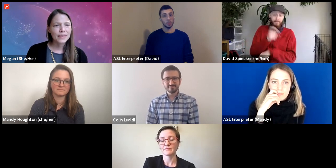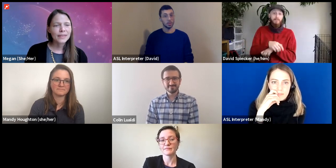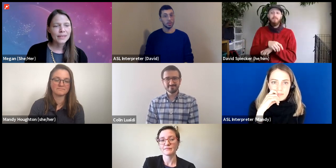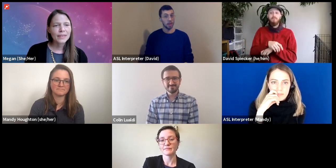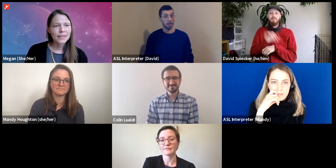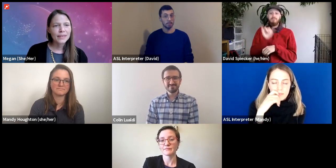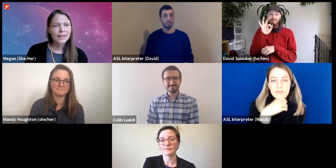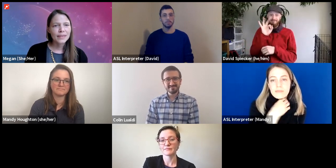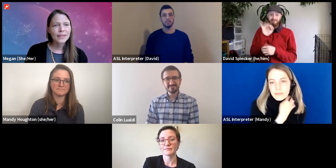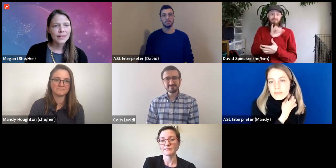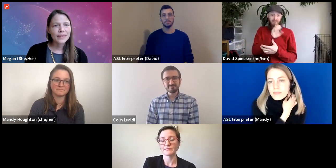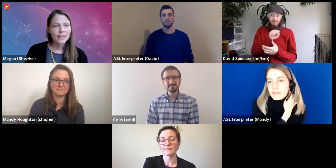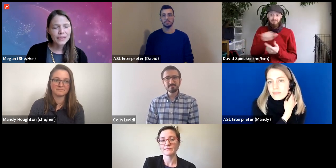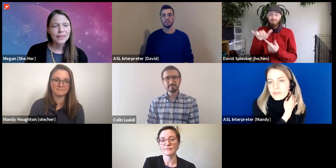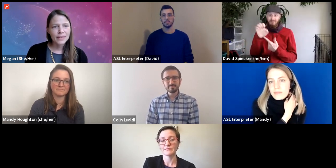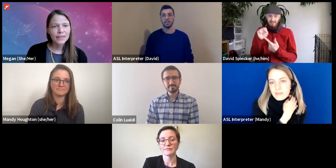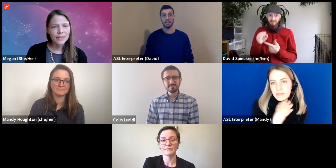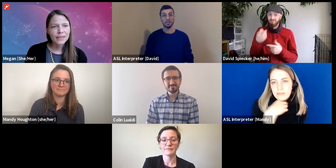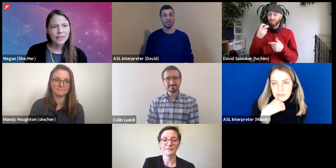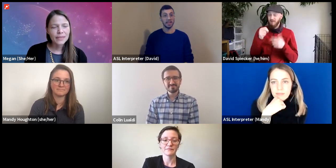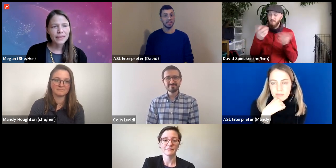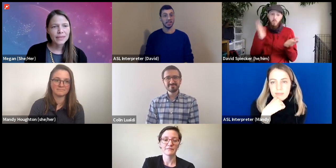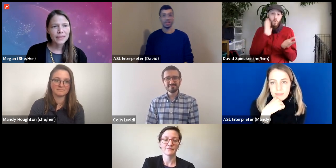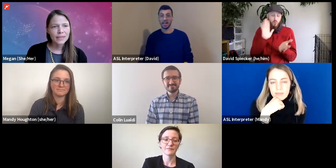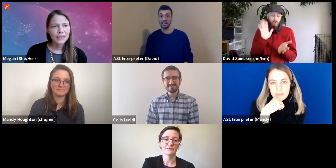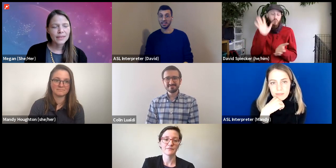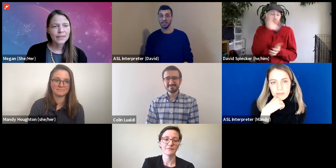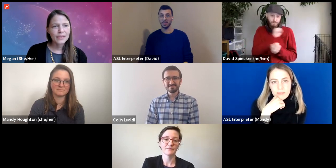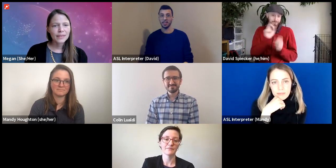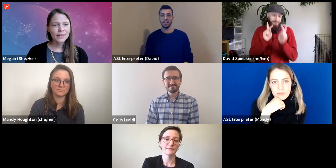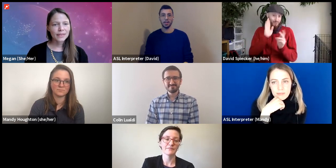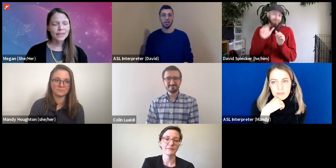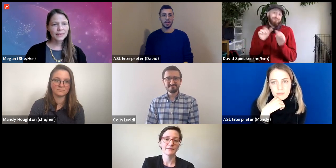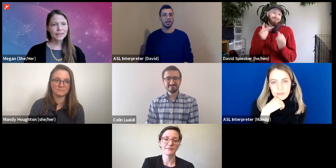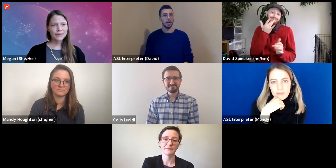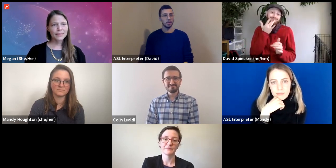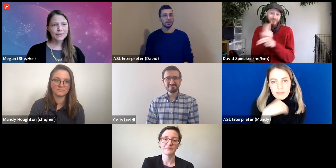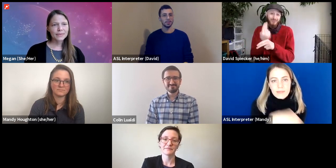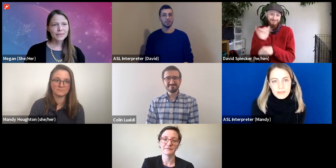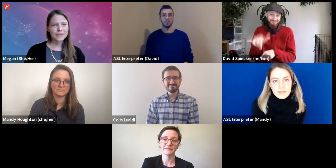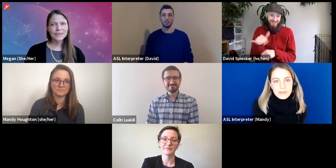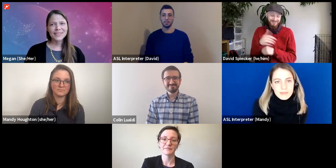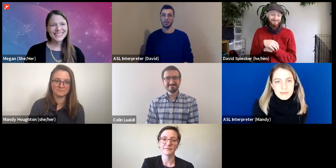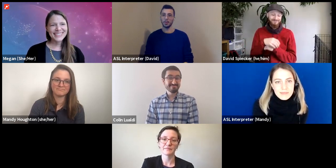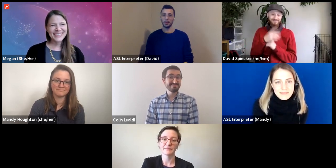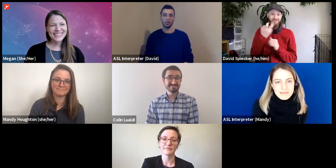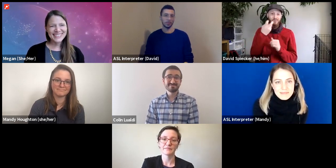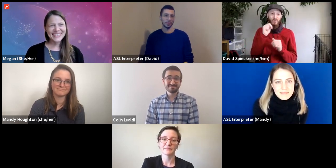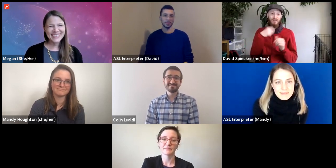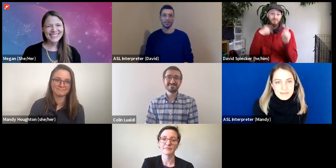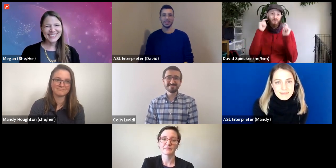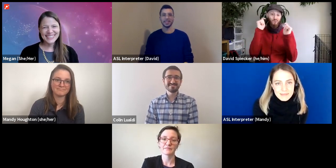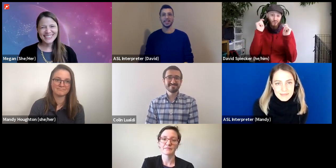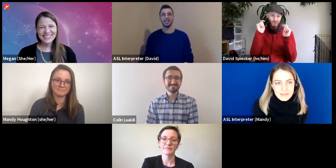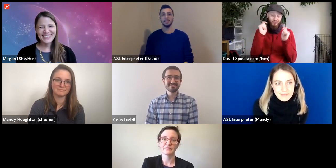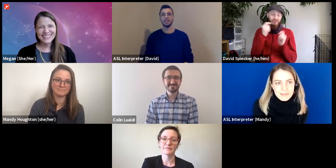Does it do its job? If yes and yes, then I would assume people will prefer